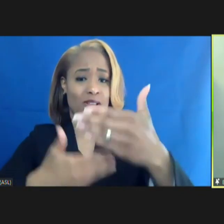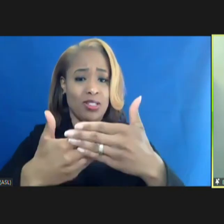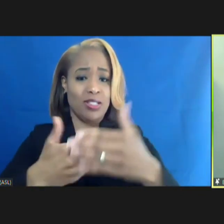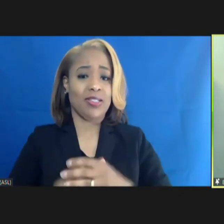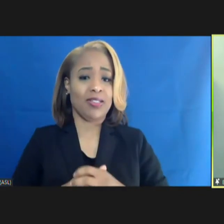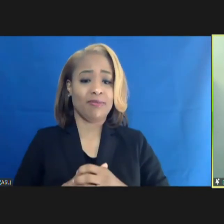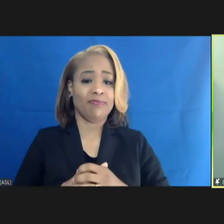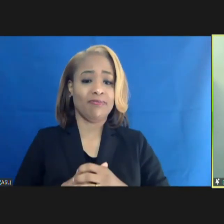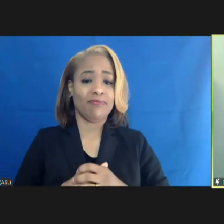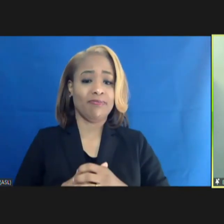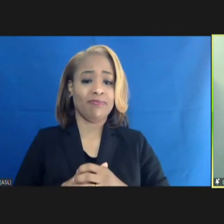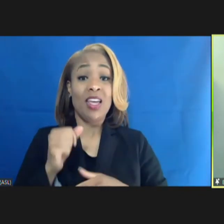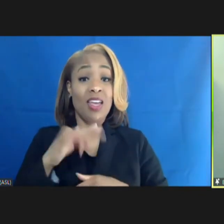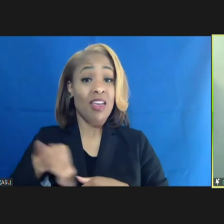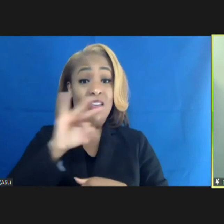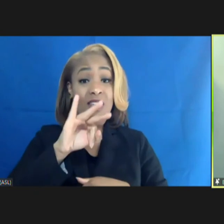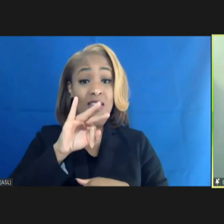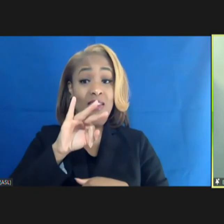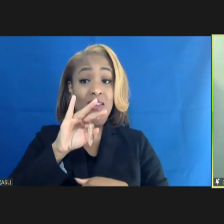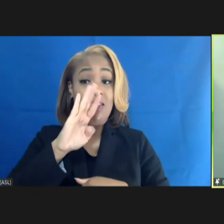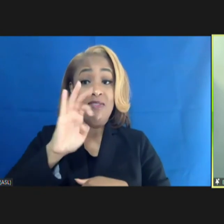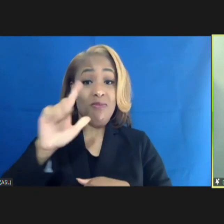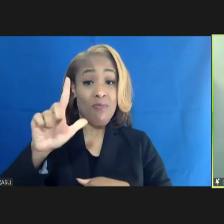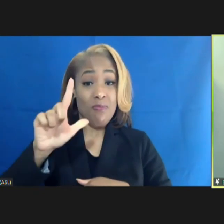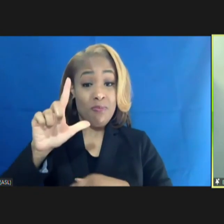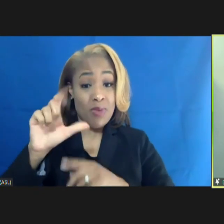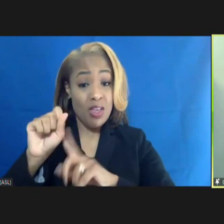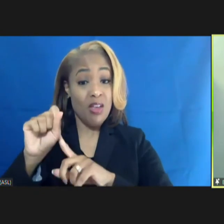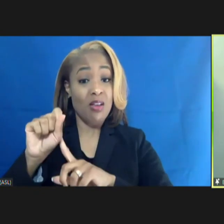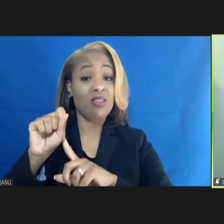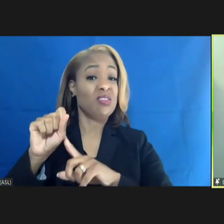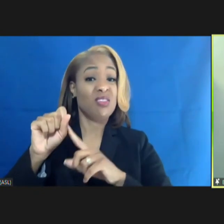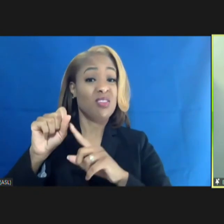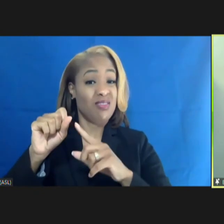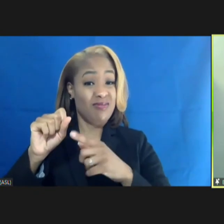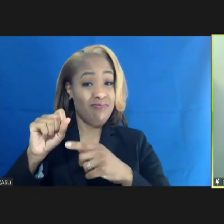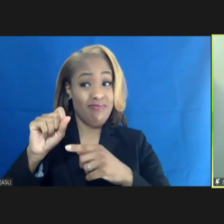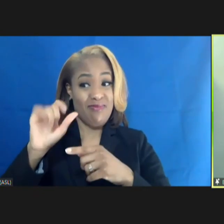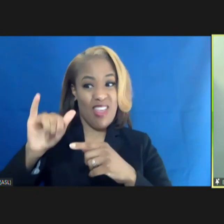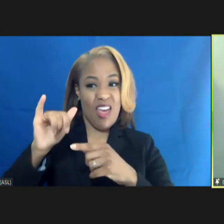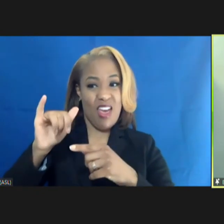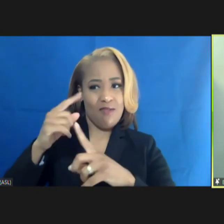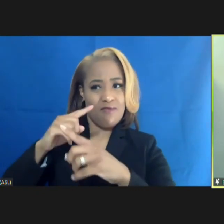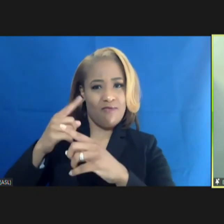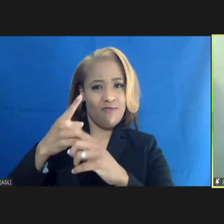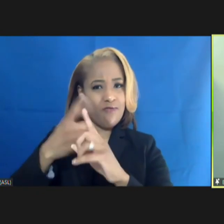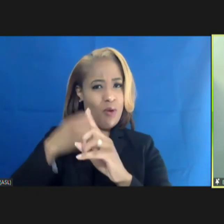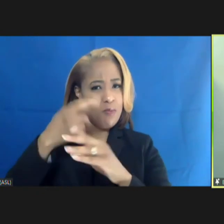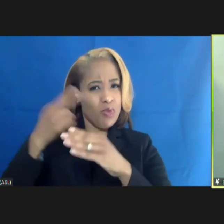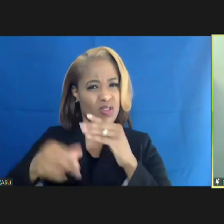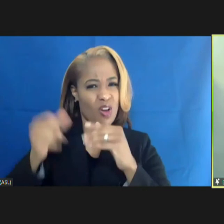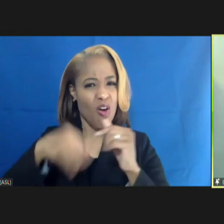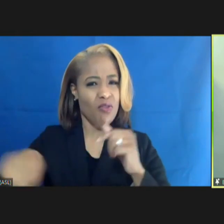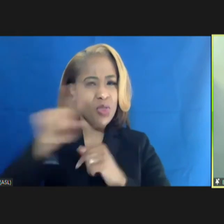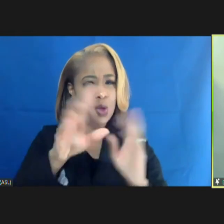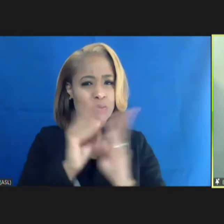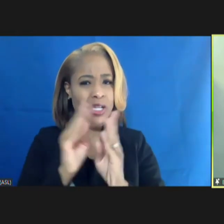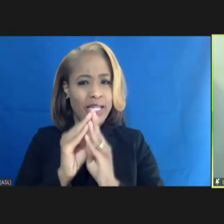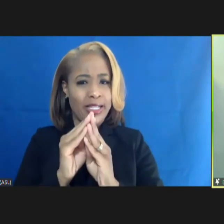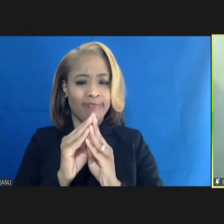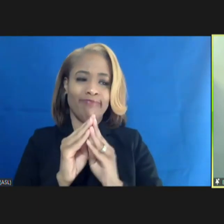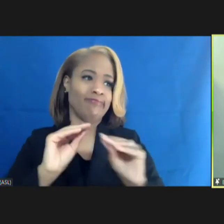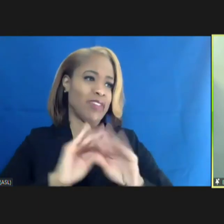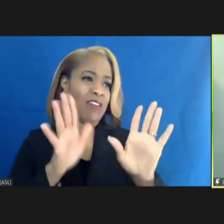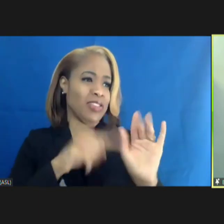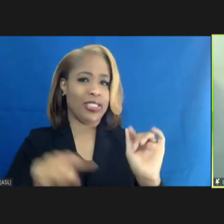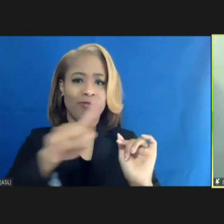If these bills are the result of those hearings, then unfortunately, they were clearly not listening. Just last week,